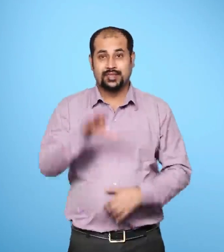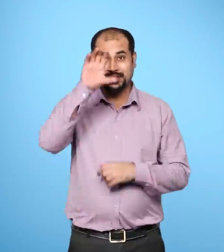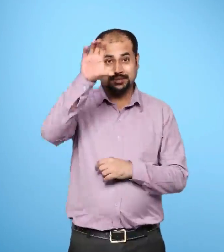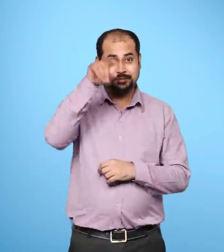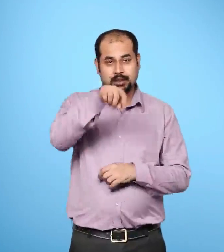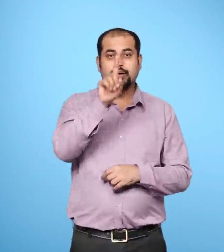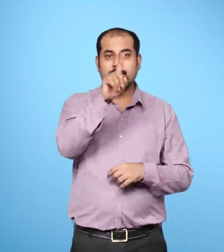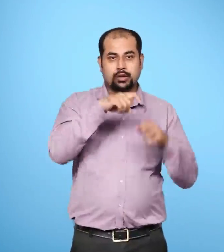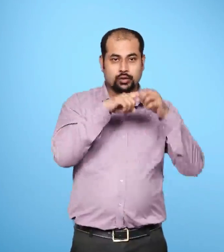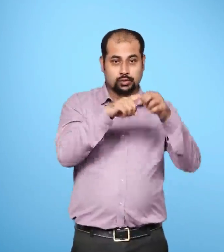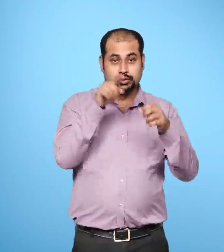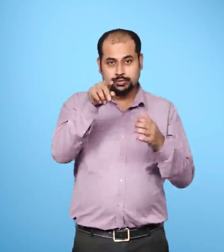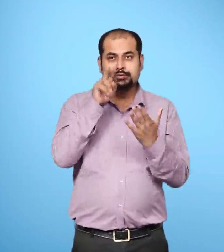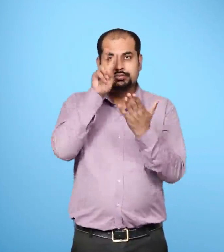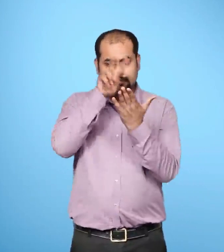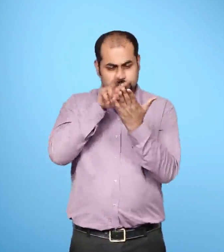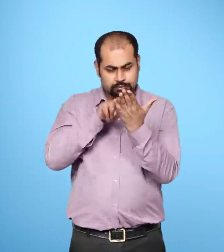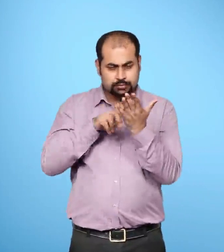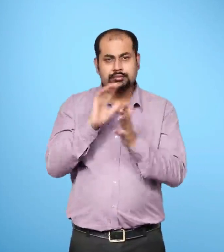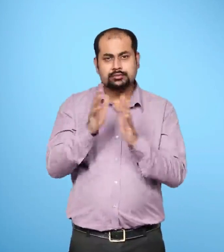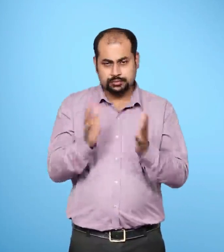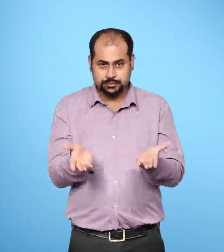Let's begin reading the part 1.